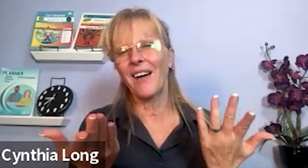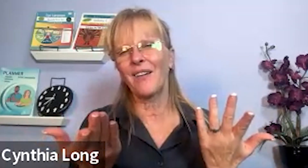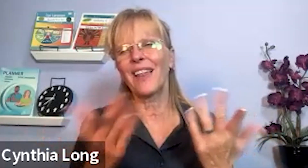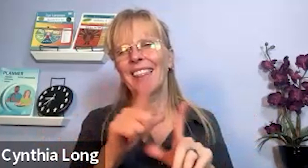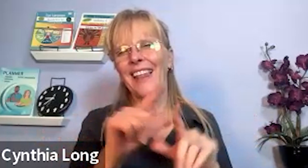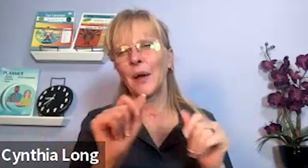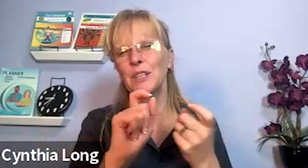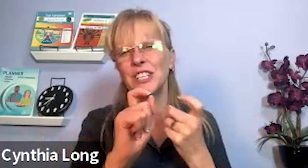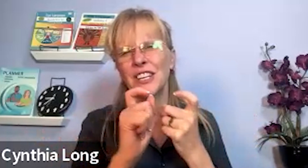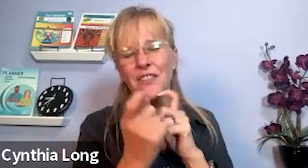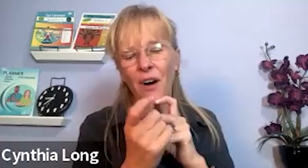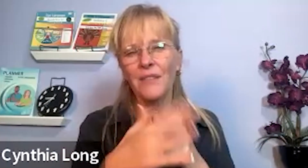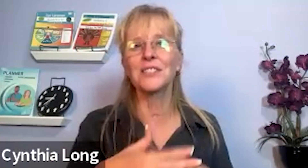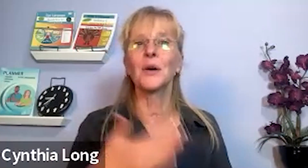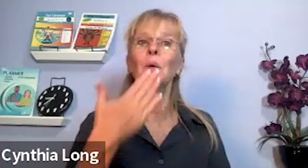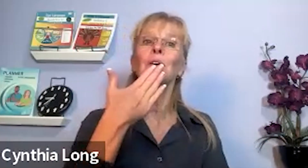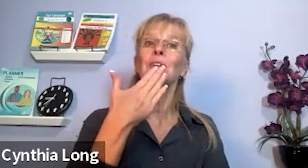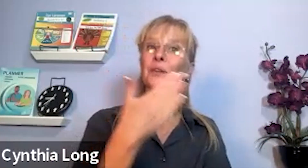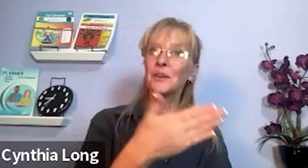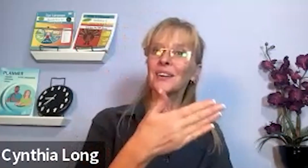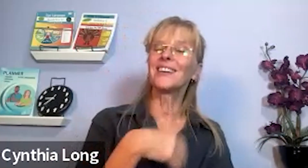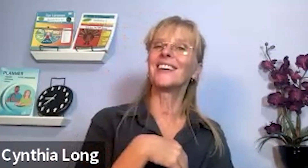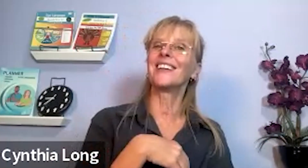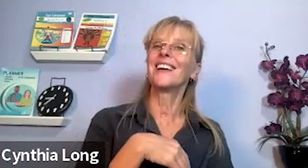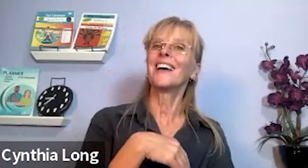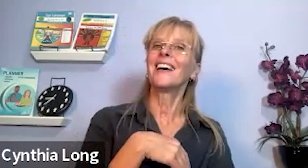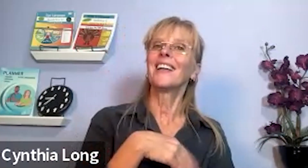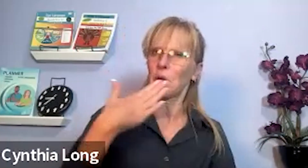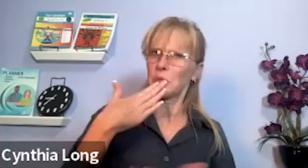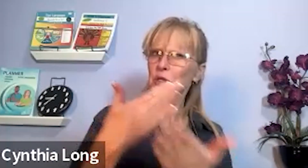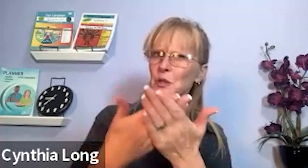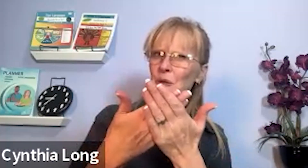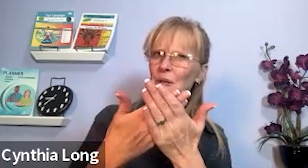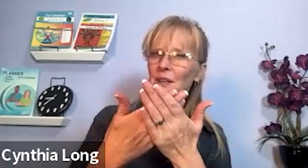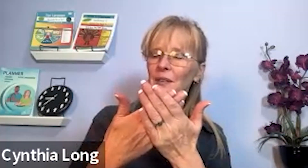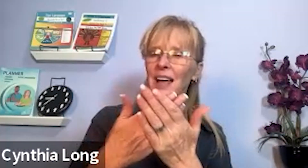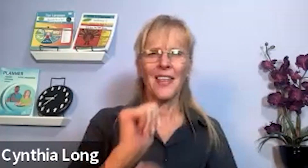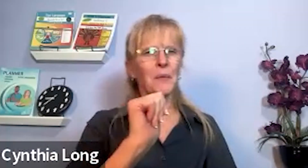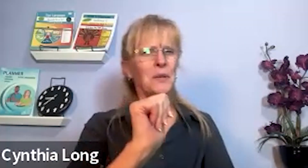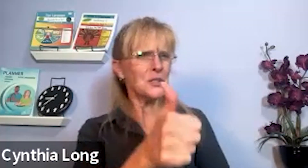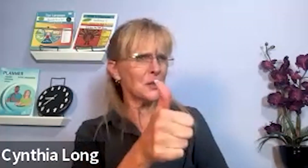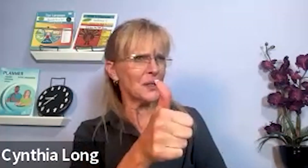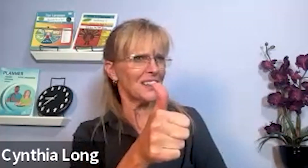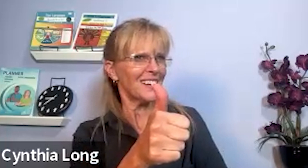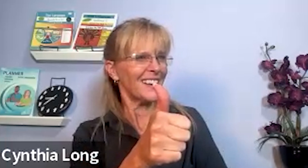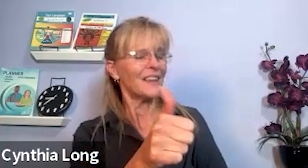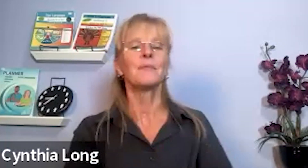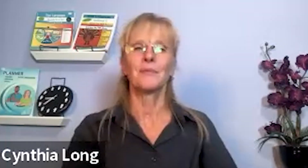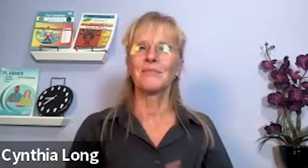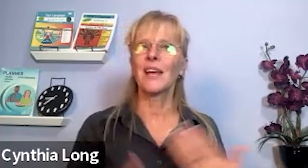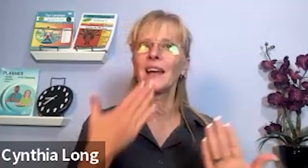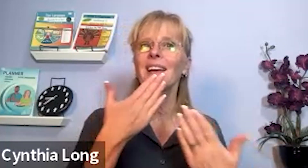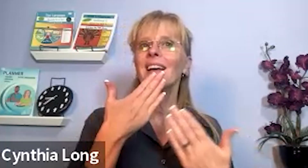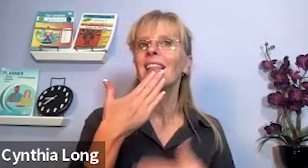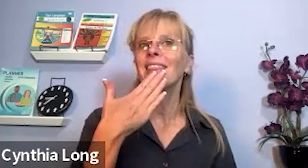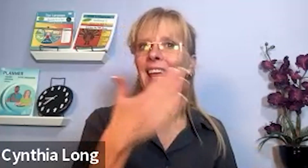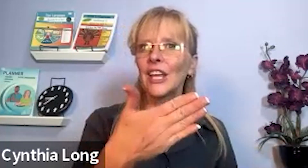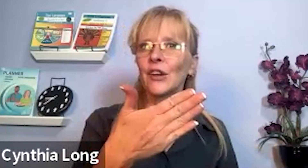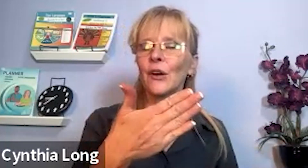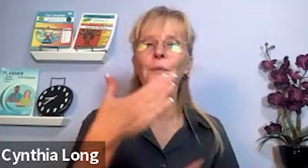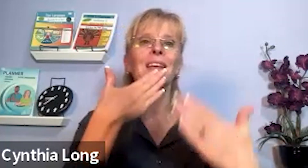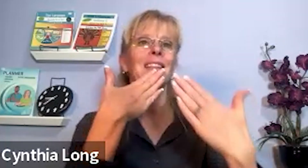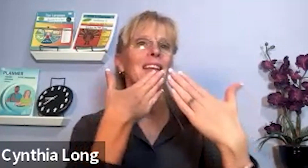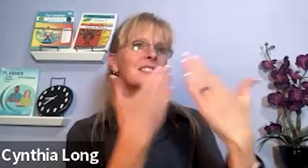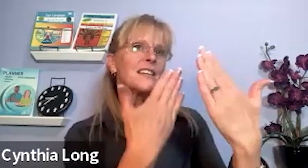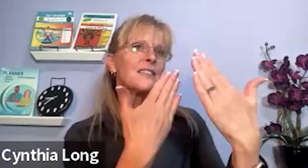know how language evolves. So good, that was good, that was good. Okay,